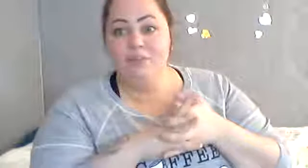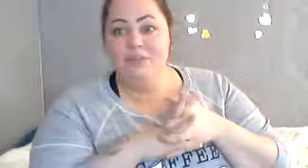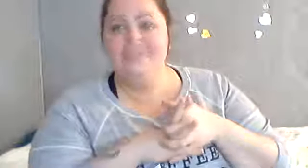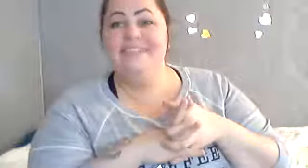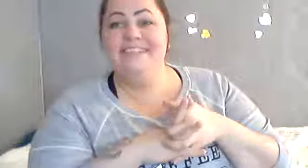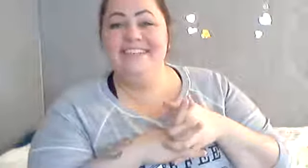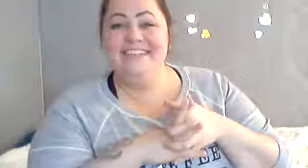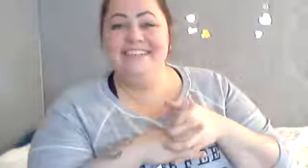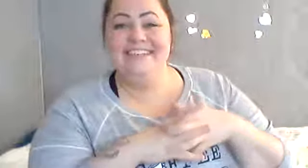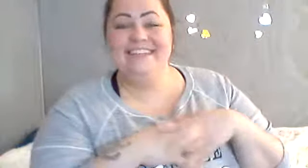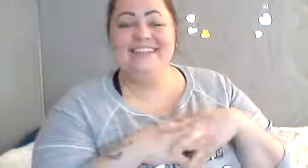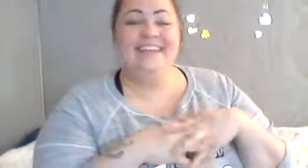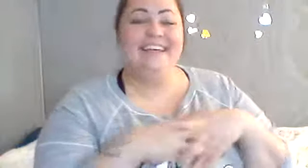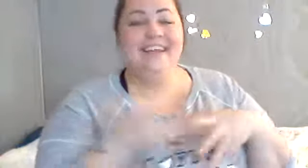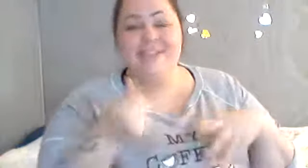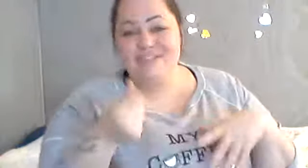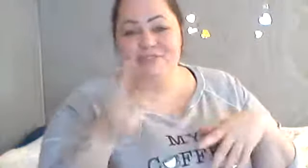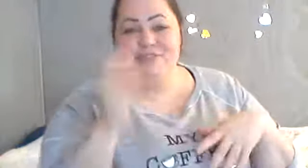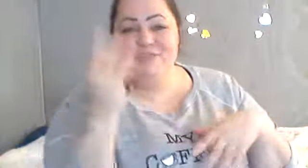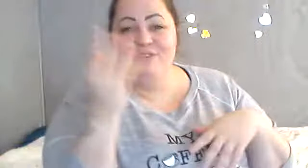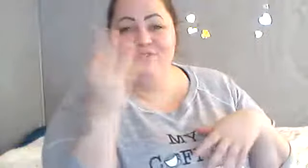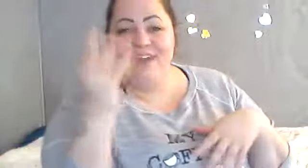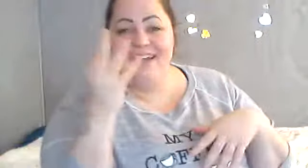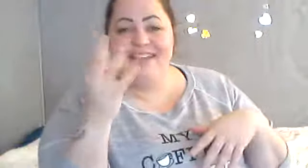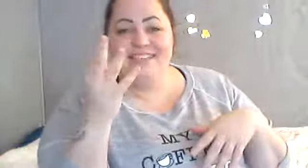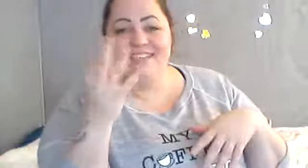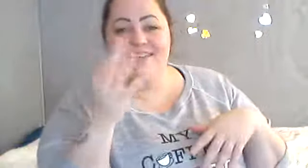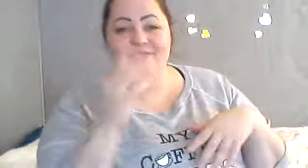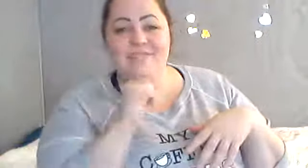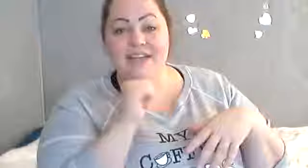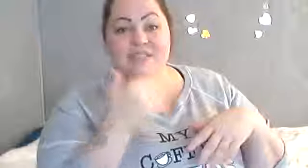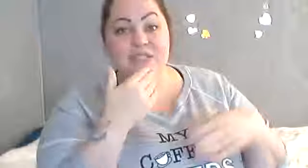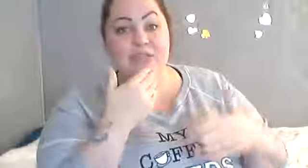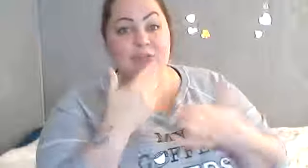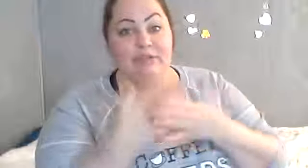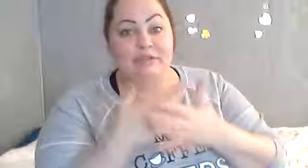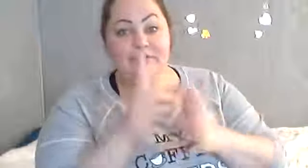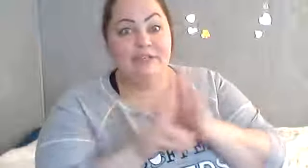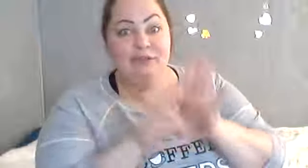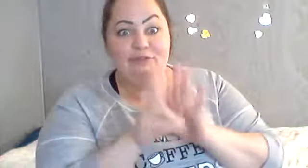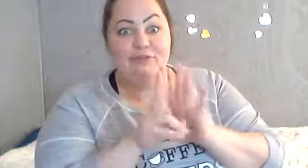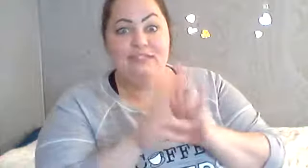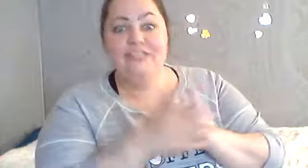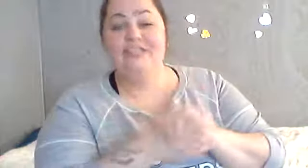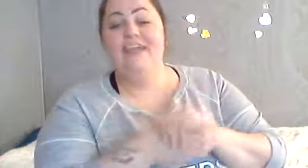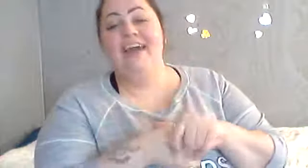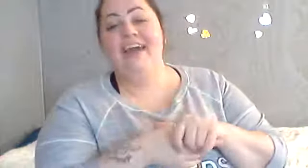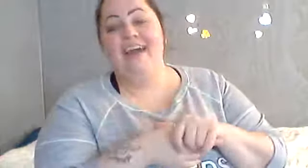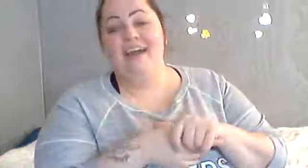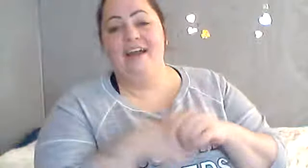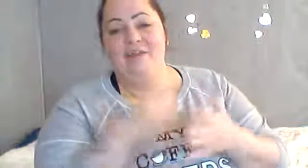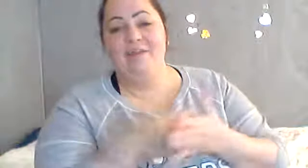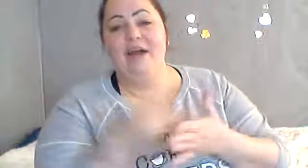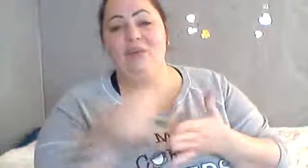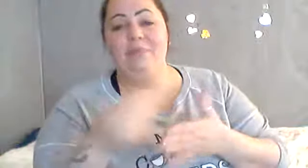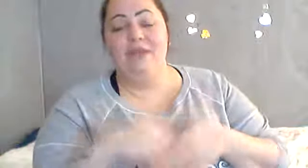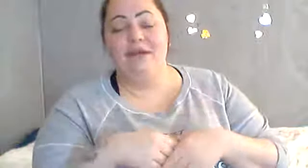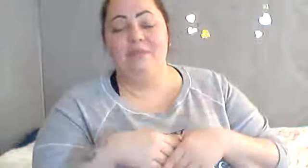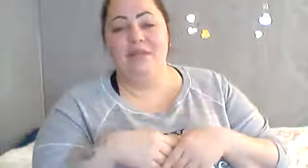months. So a few more Fridays of not so good video footage, and I'll buy a webcam, and that